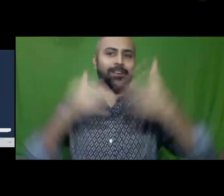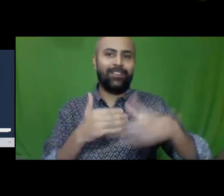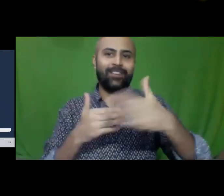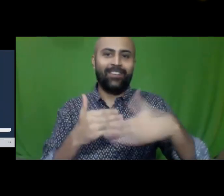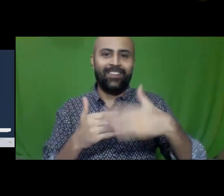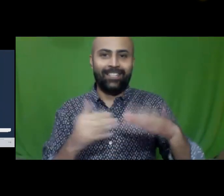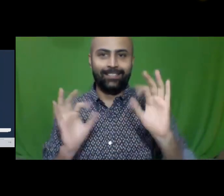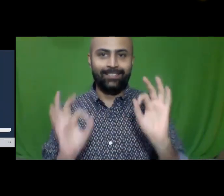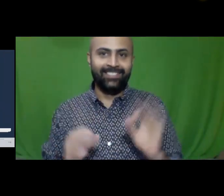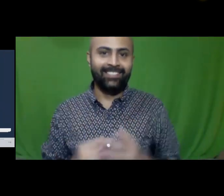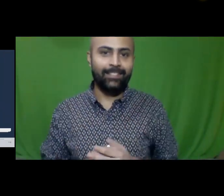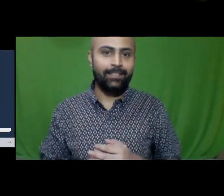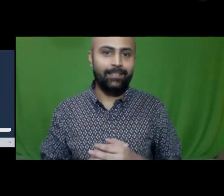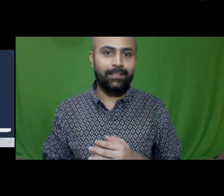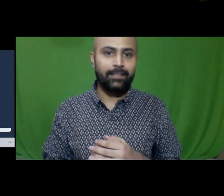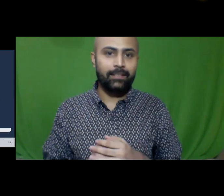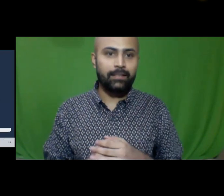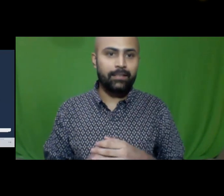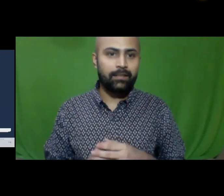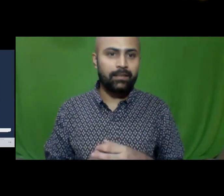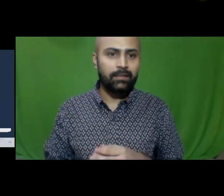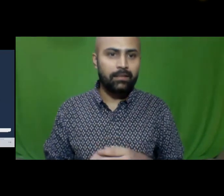working with the partners,